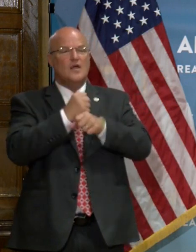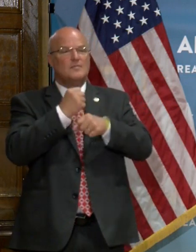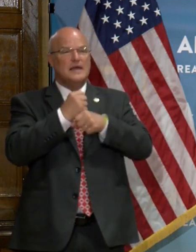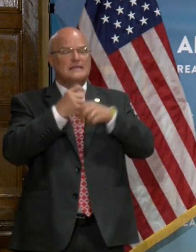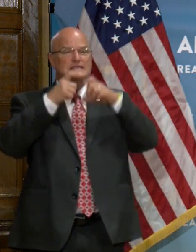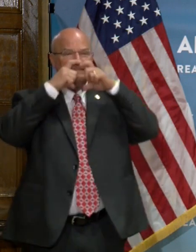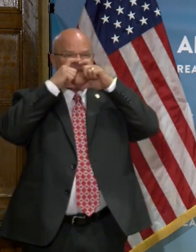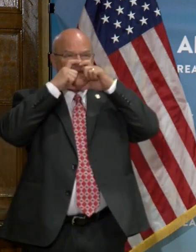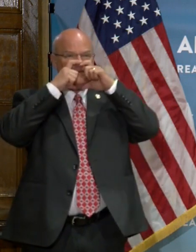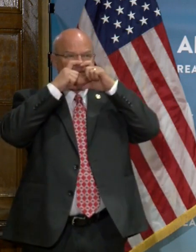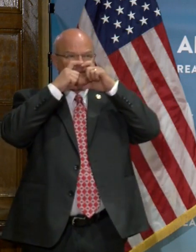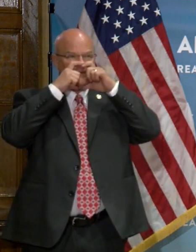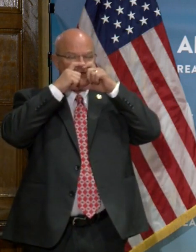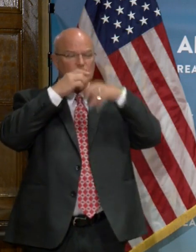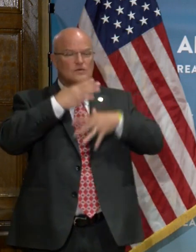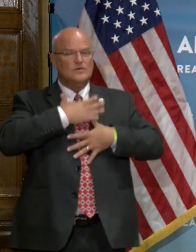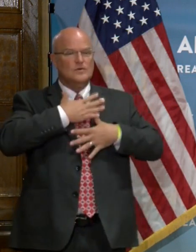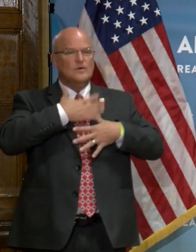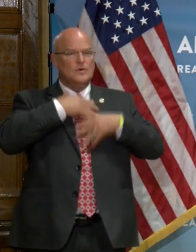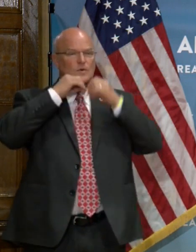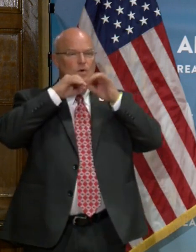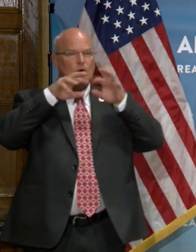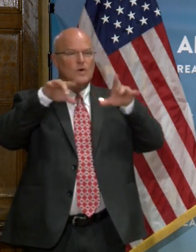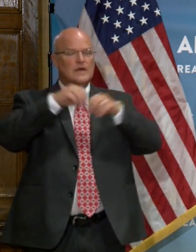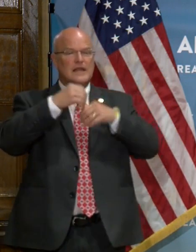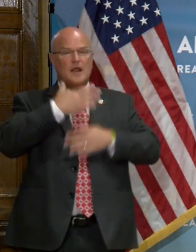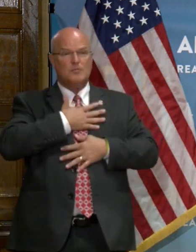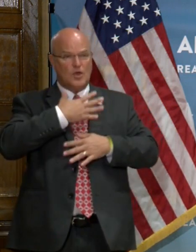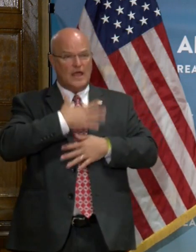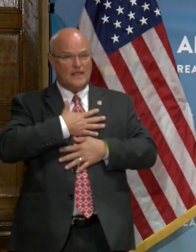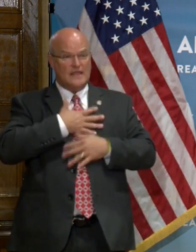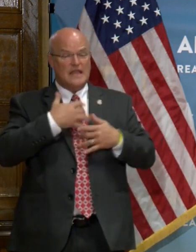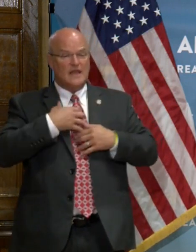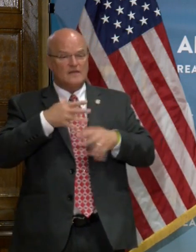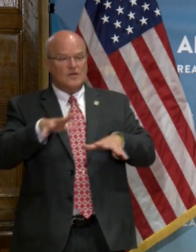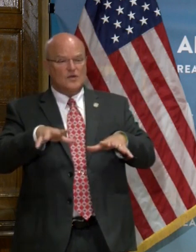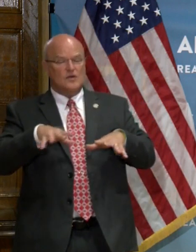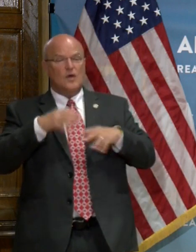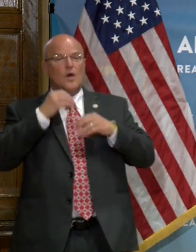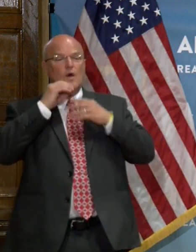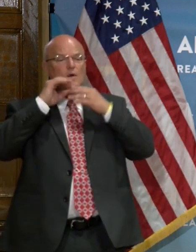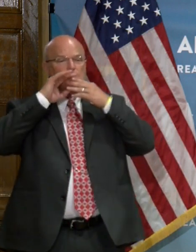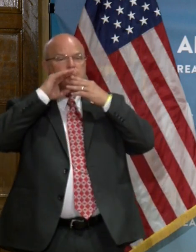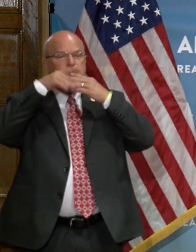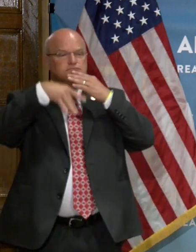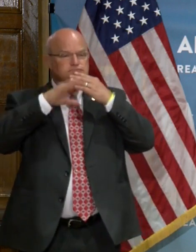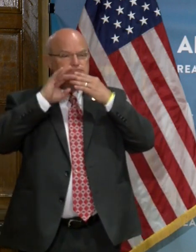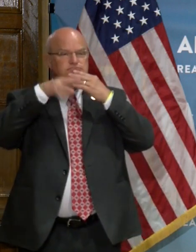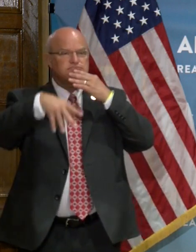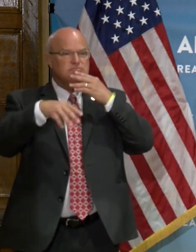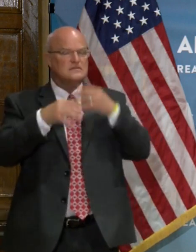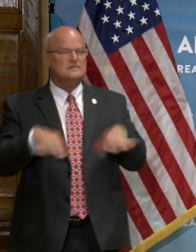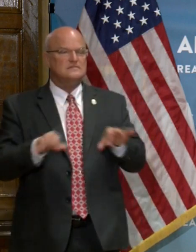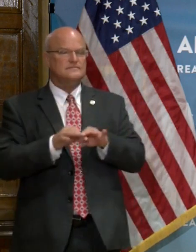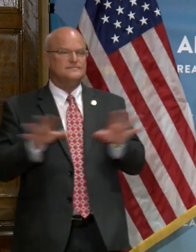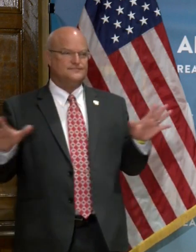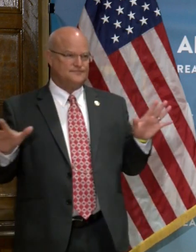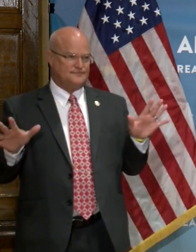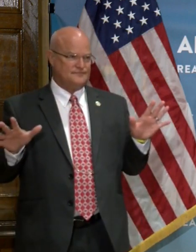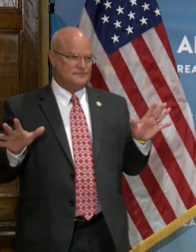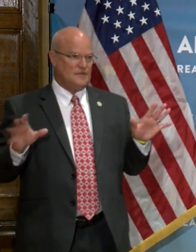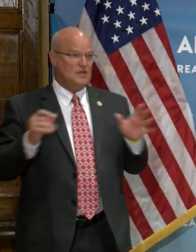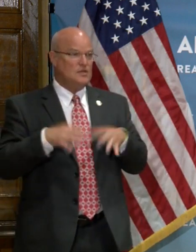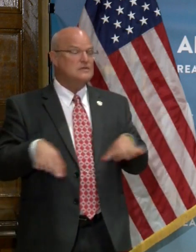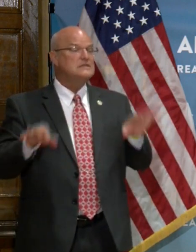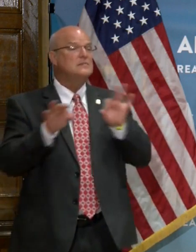to capture the respiratory droplets in our breath. Now, if you're breathing over the mask, well, that mask is not working. So